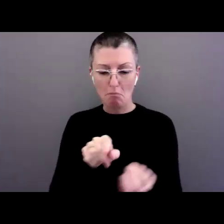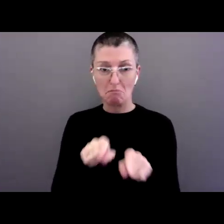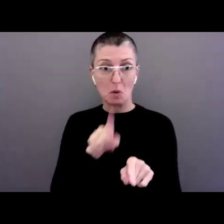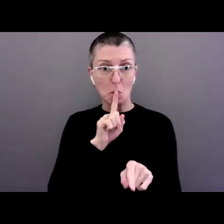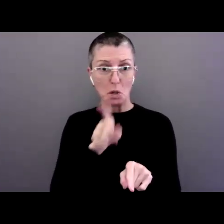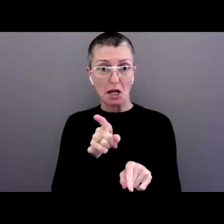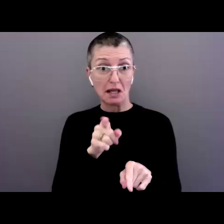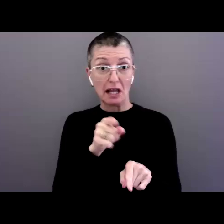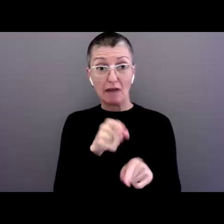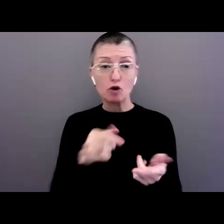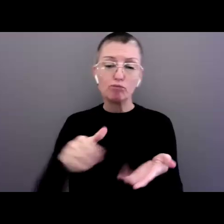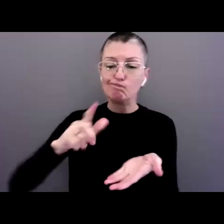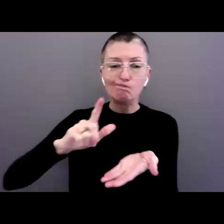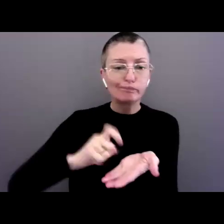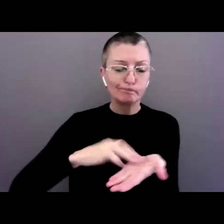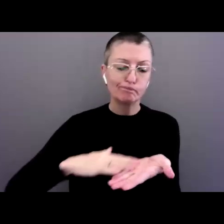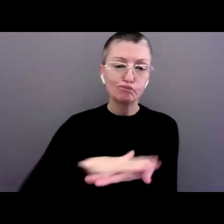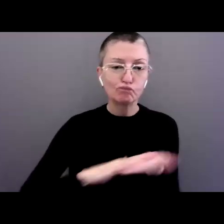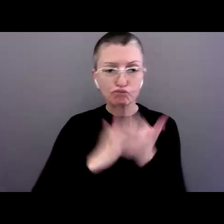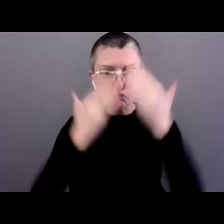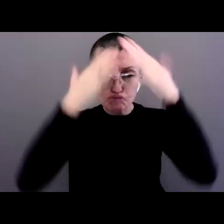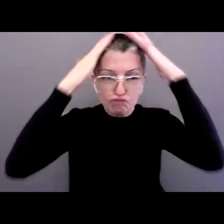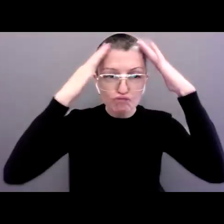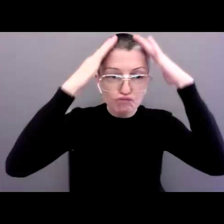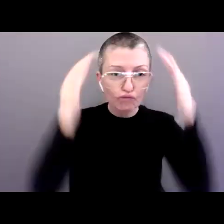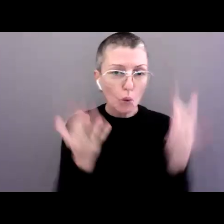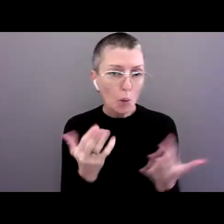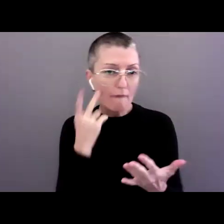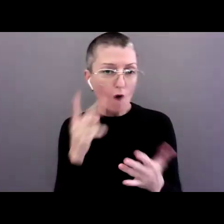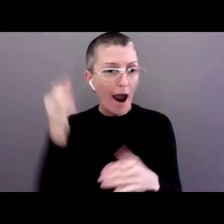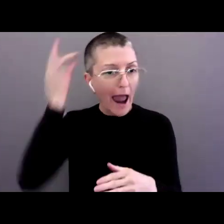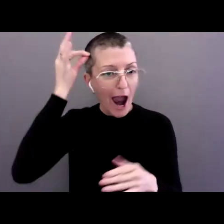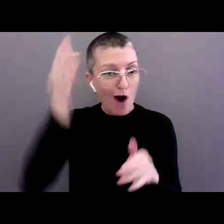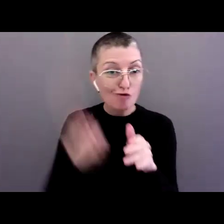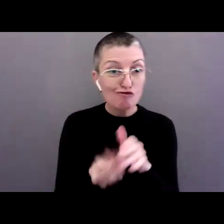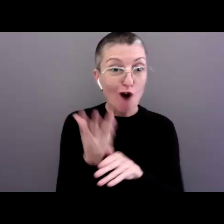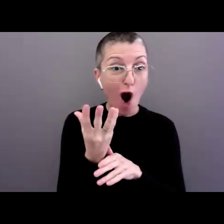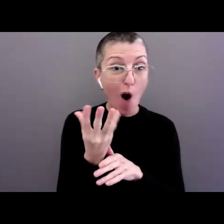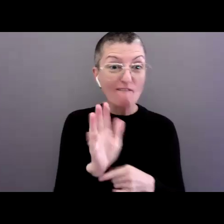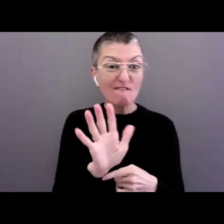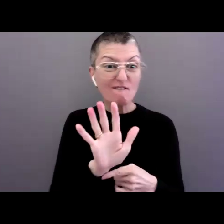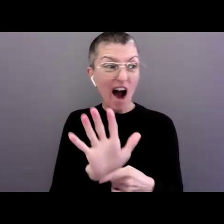seconds with a hair growth serum. So when it's kind of impossible for you to show the result